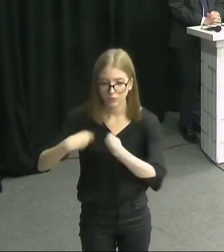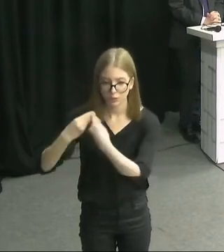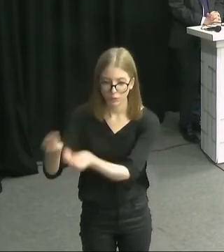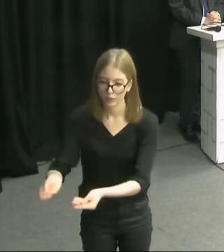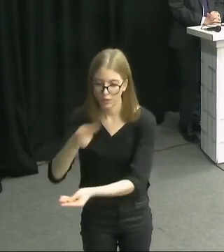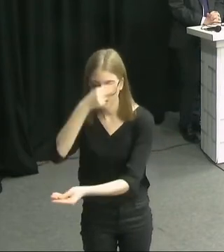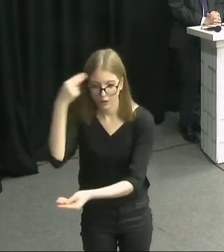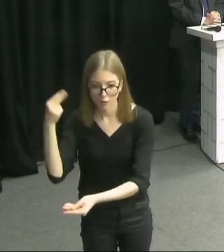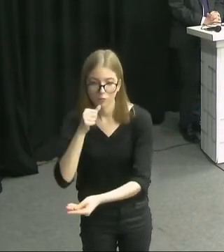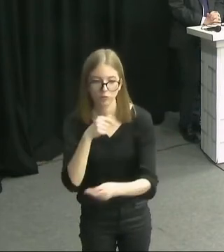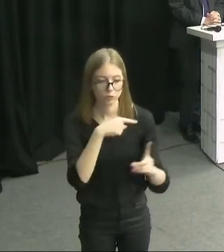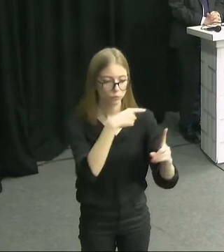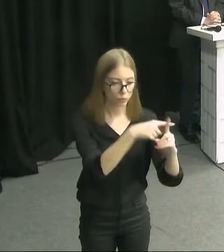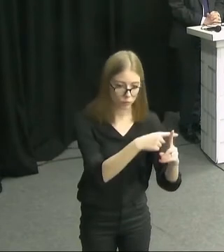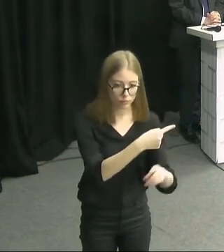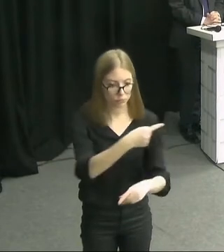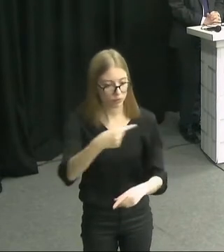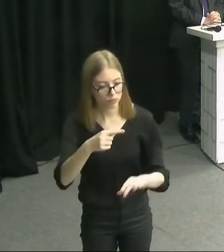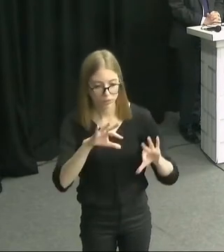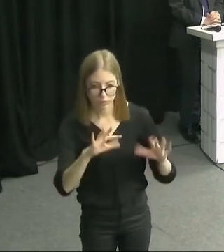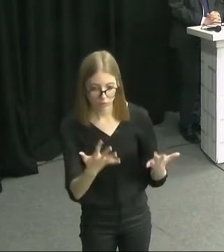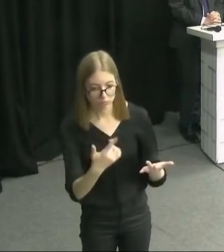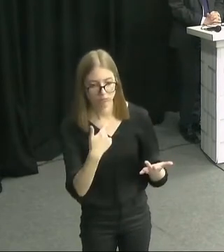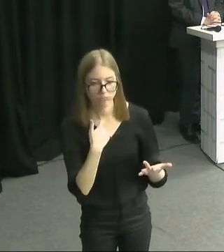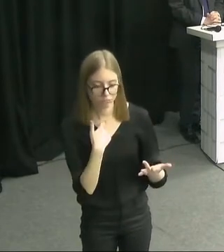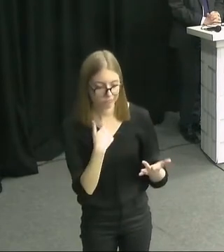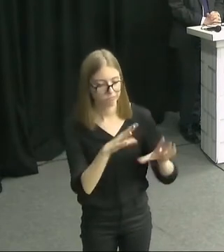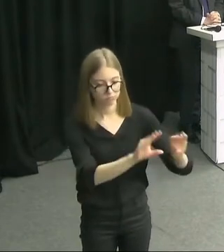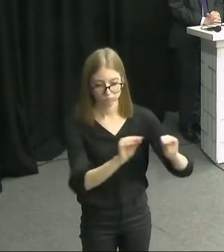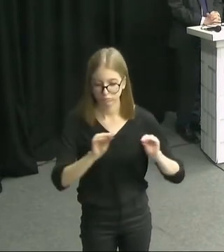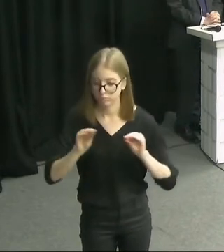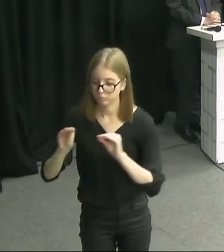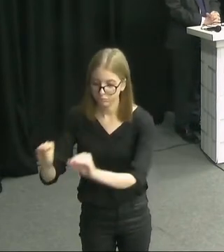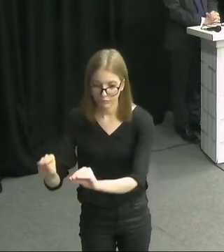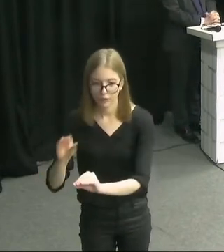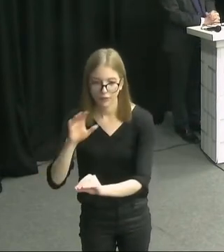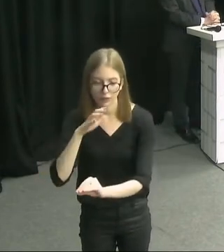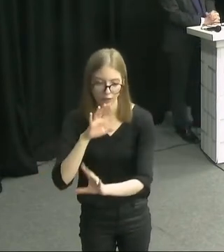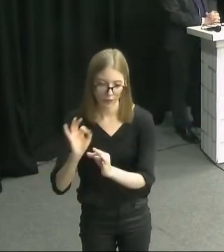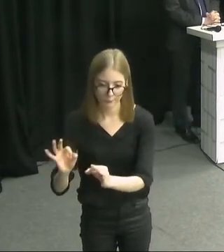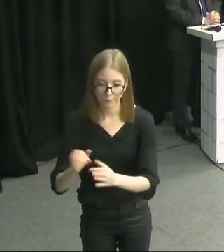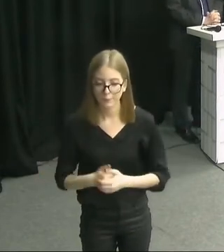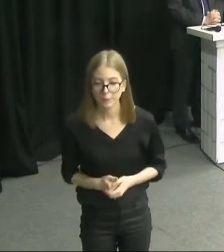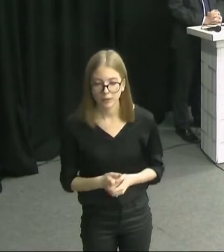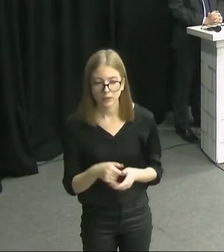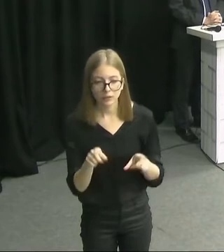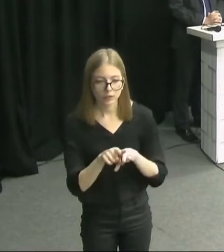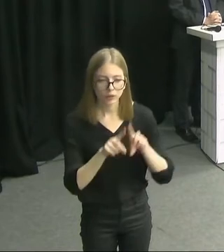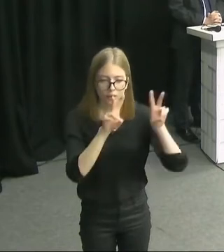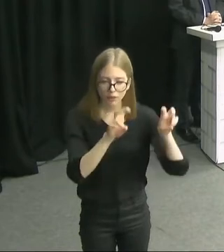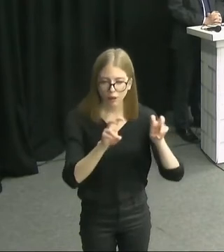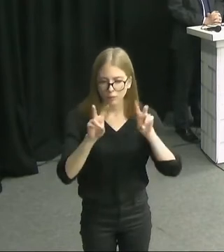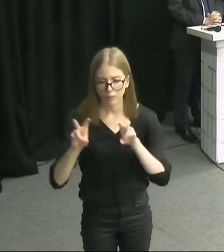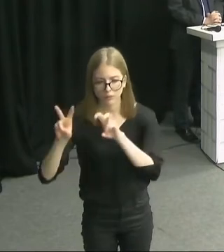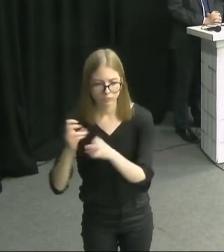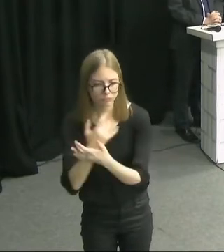advantages. And we really have to learn from the advantages of others. What should be improved in the Vilnius University?